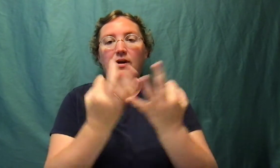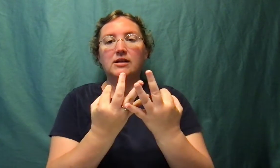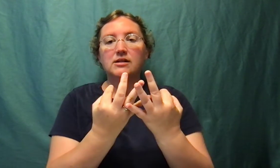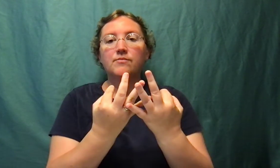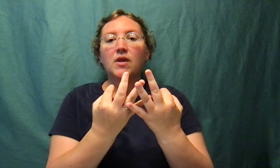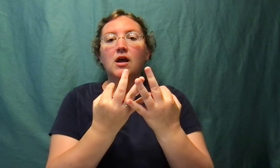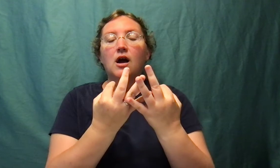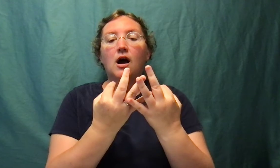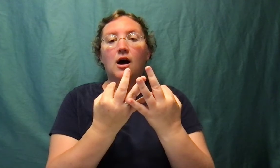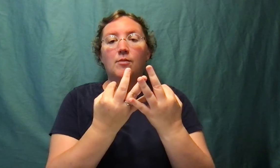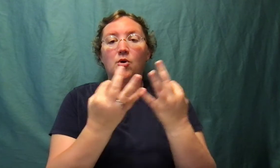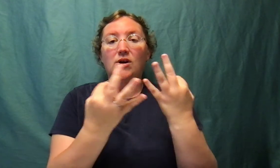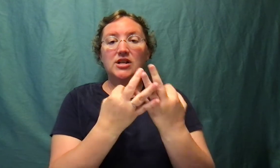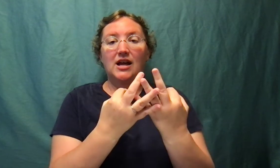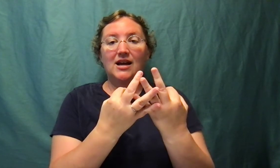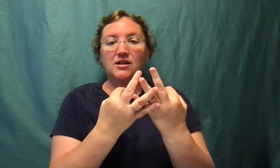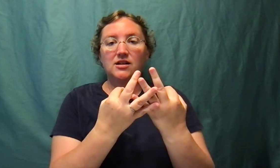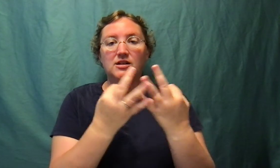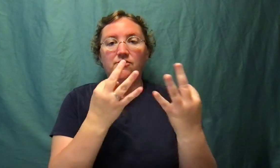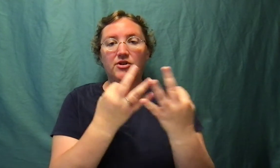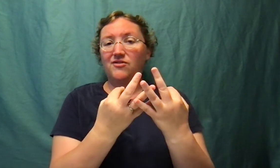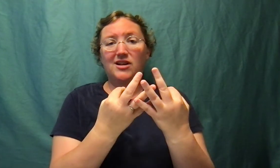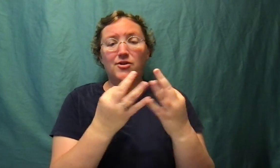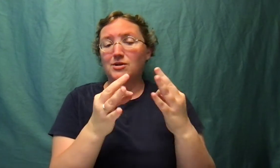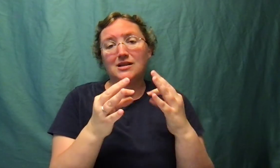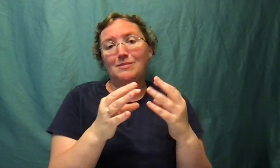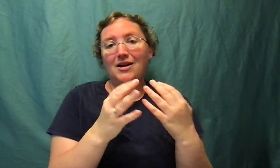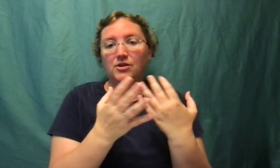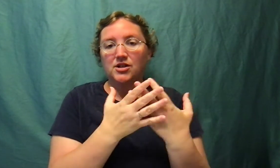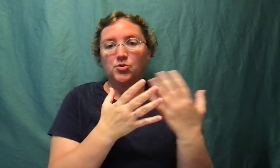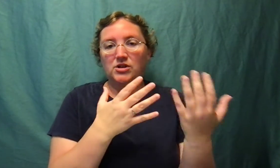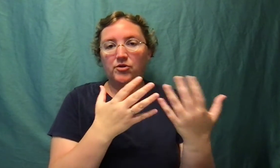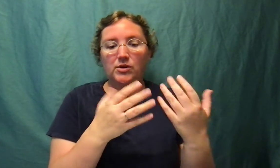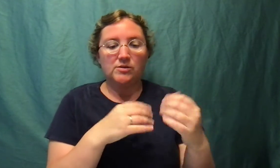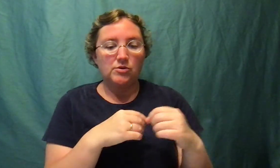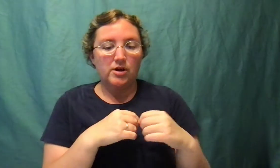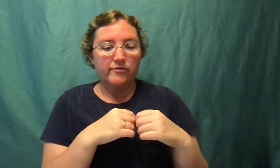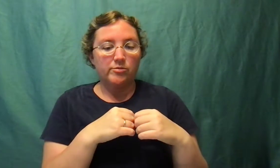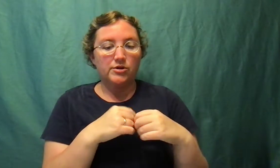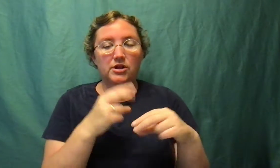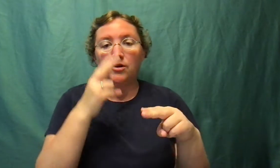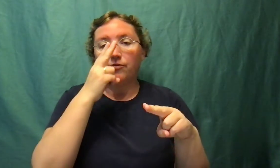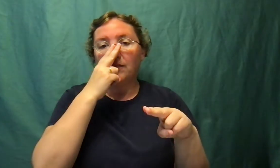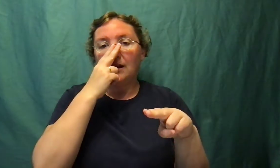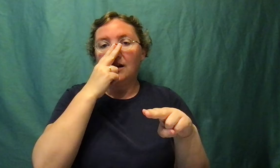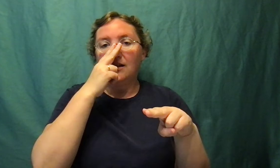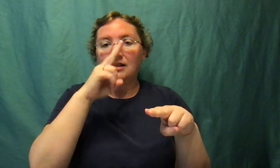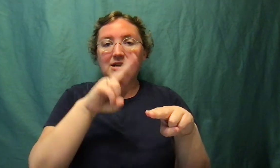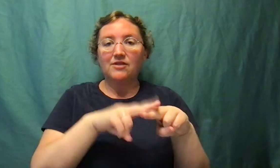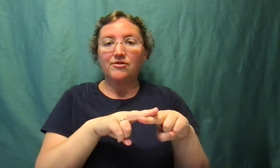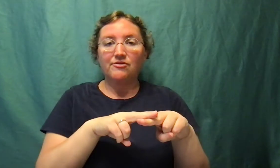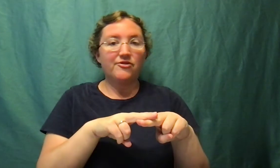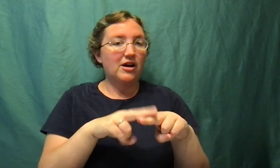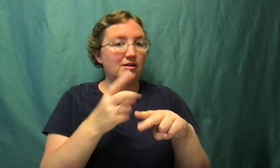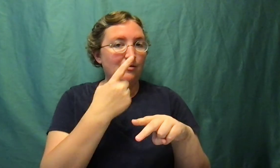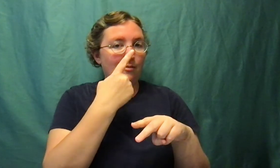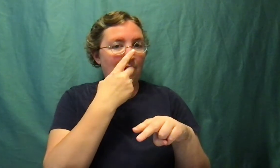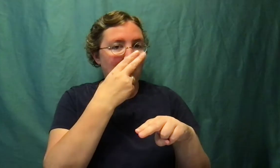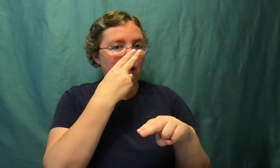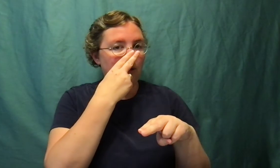sideways. Which hand is in front of the other doesn't matter. It's just whichever one is most comfortable to you. The sign for fun, I touch my